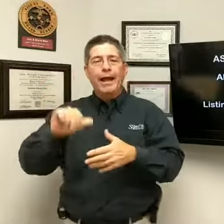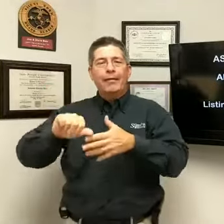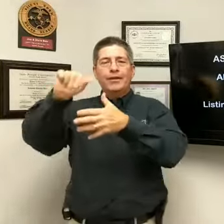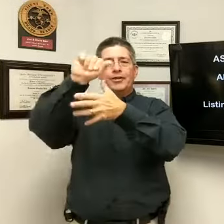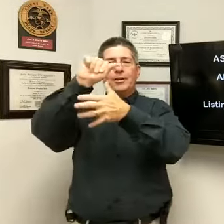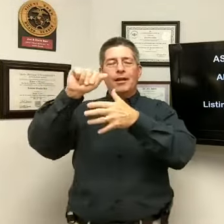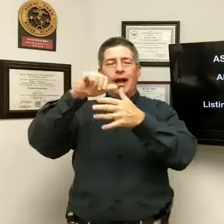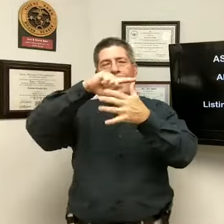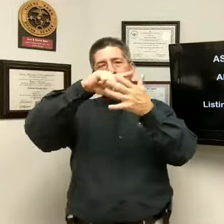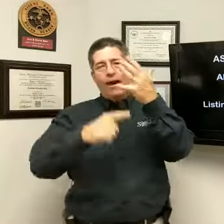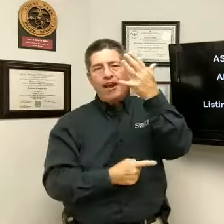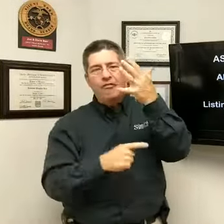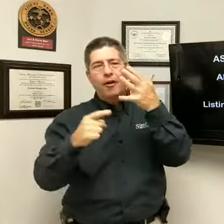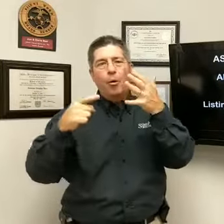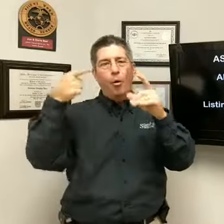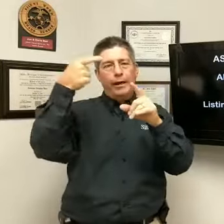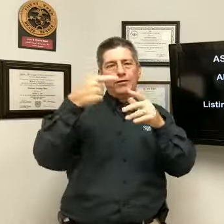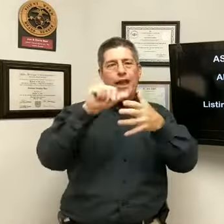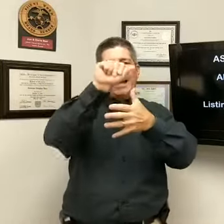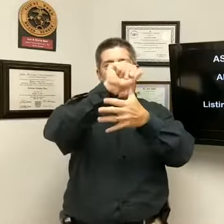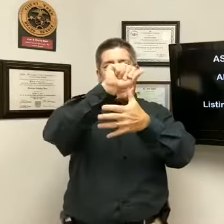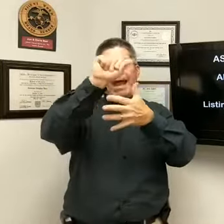this is, I have 5 points, and A,